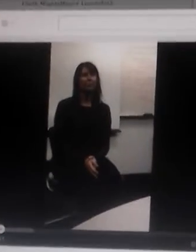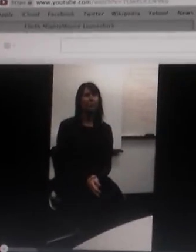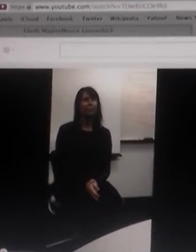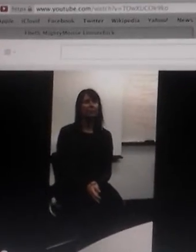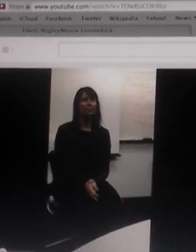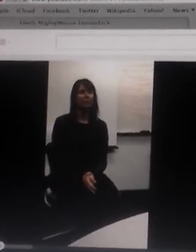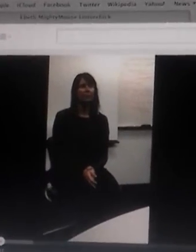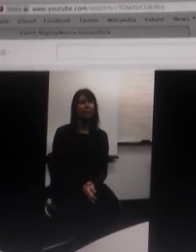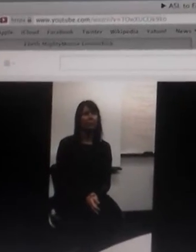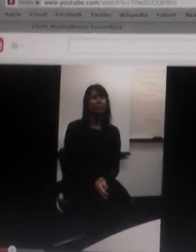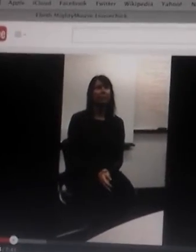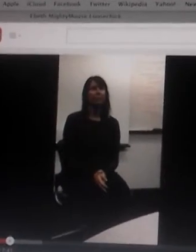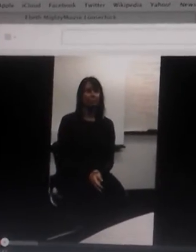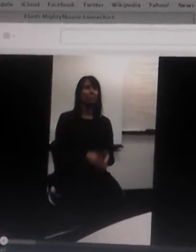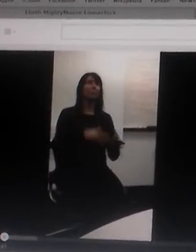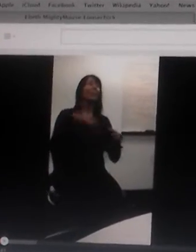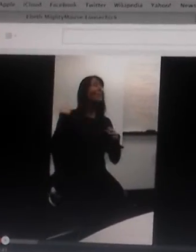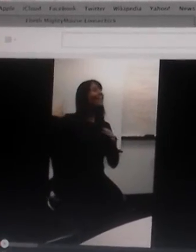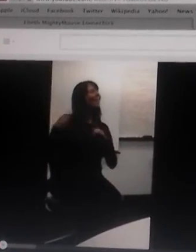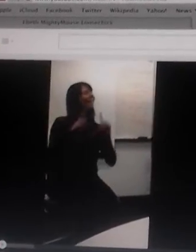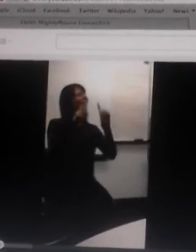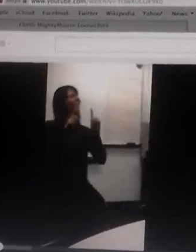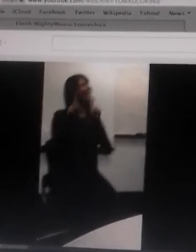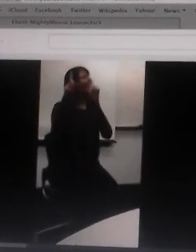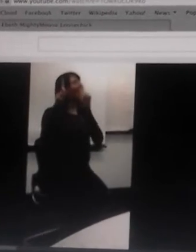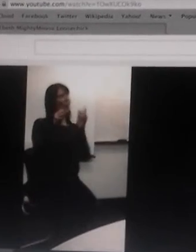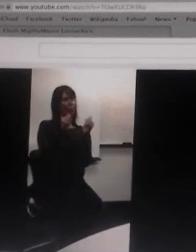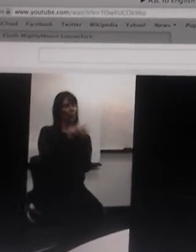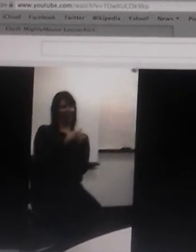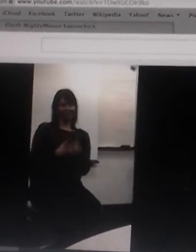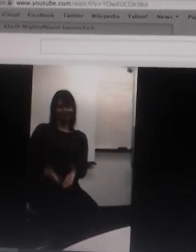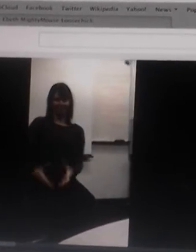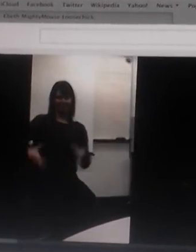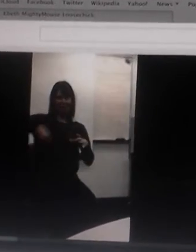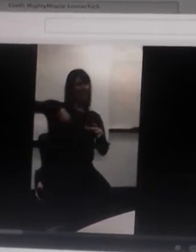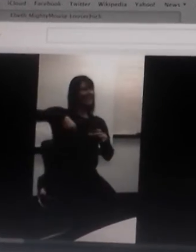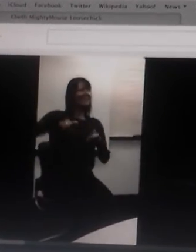a performance about Jack and Jill to help me understand it.